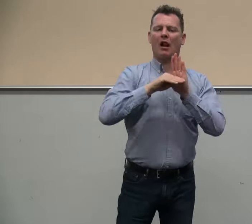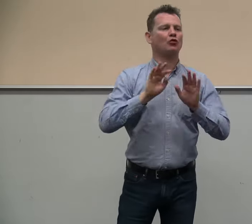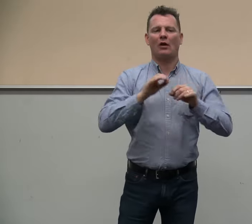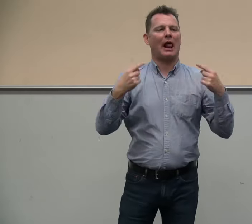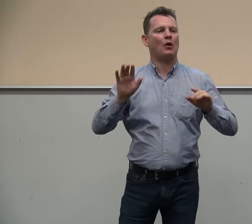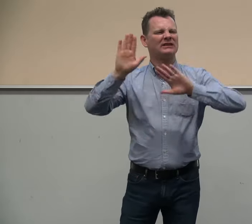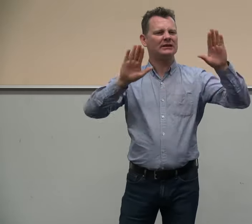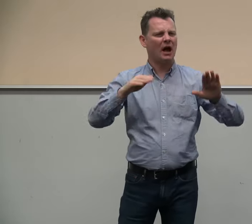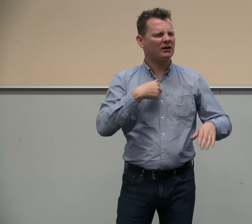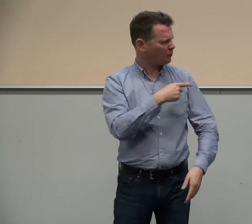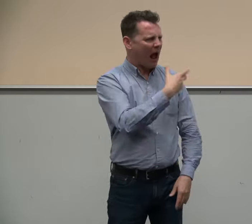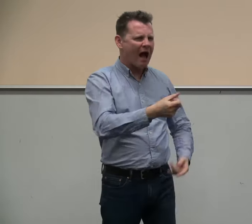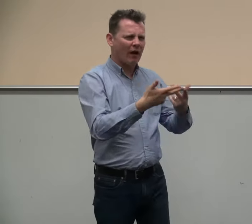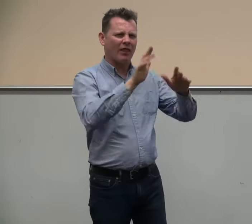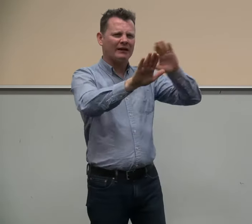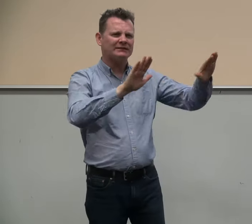problems with communication.